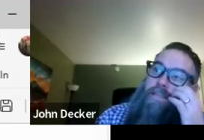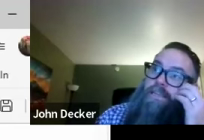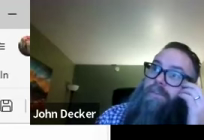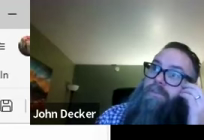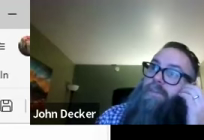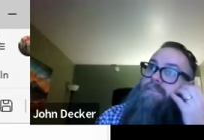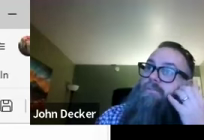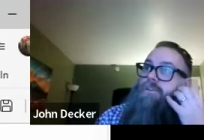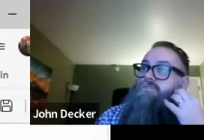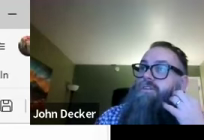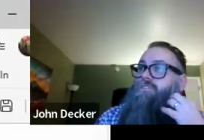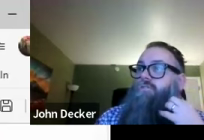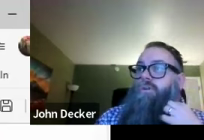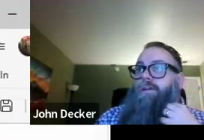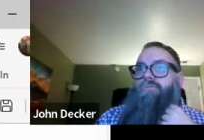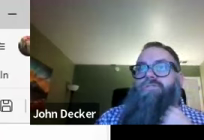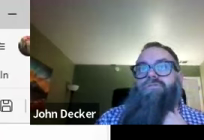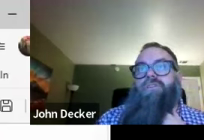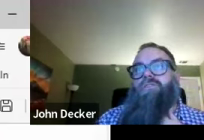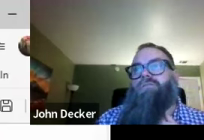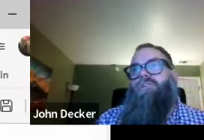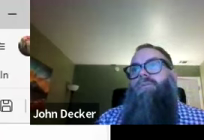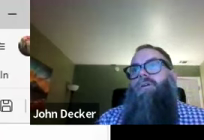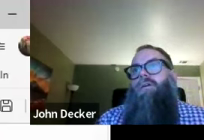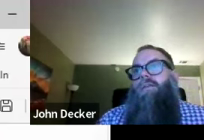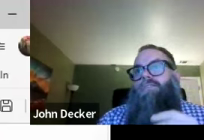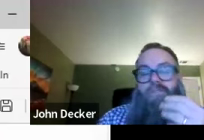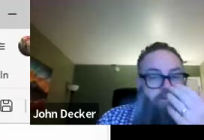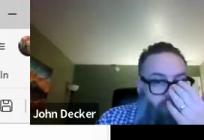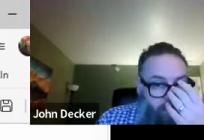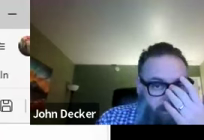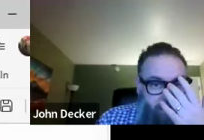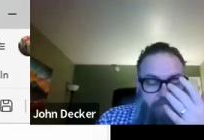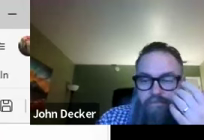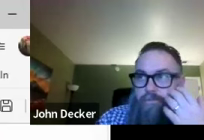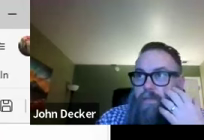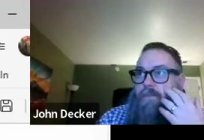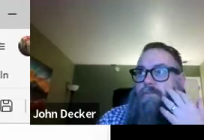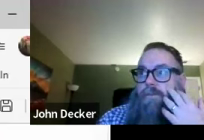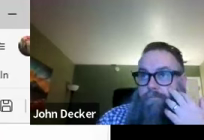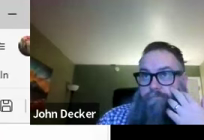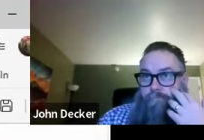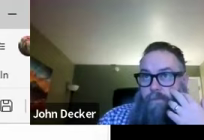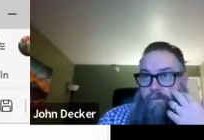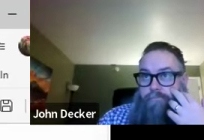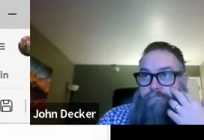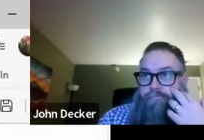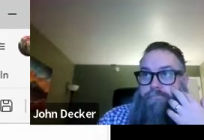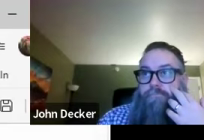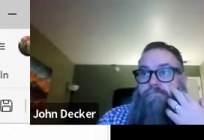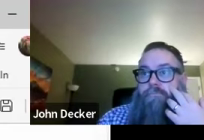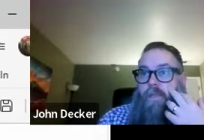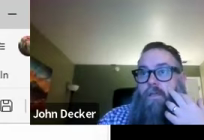must either complete EVV self-registration or have the regional center confirm that the service provider is exempt from EVV.